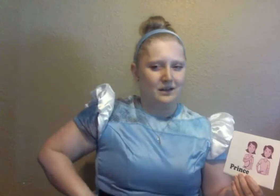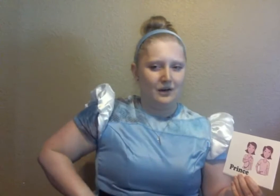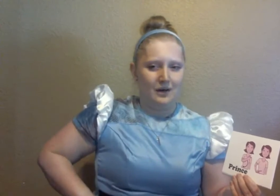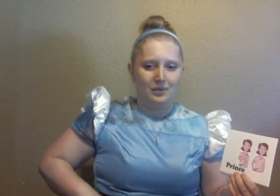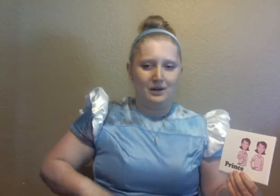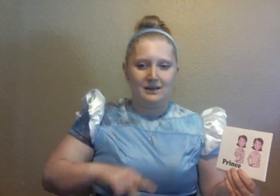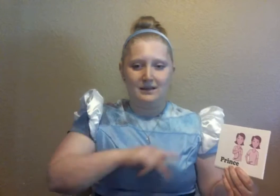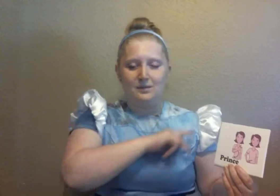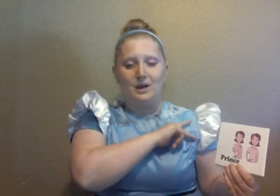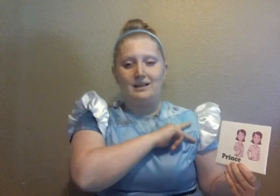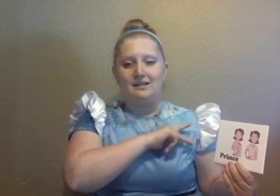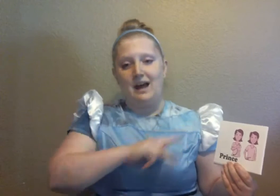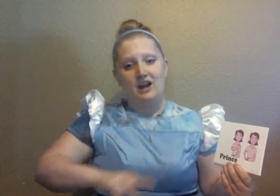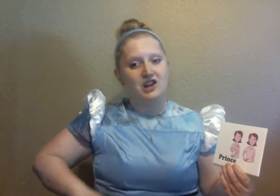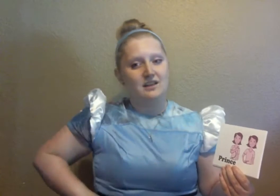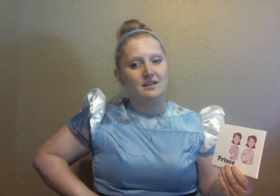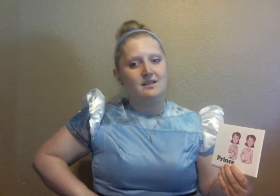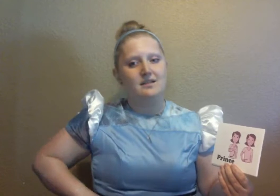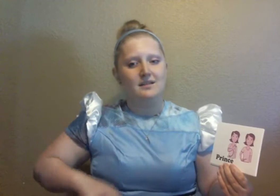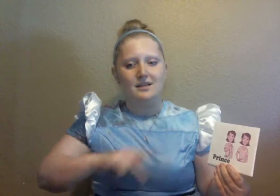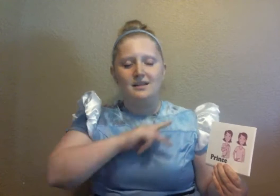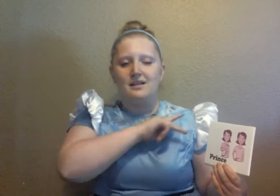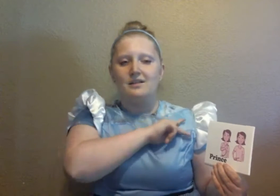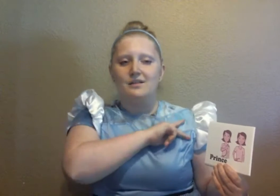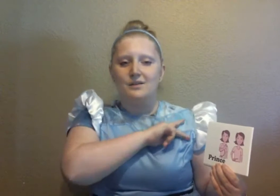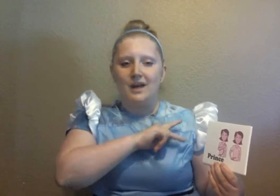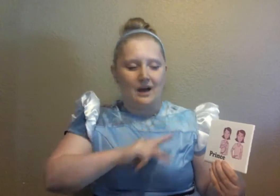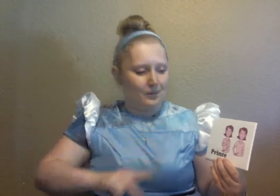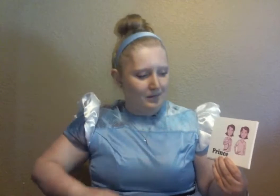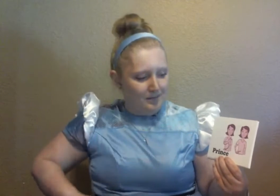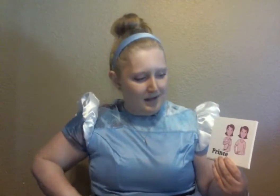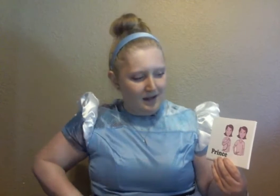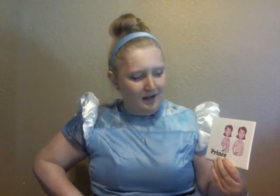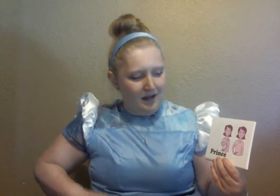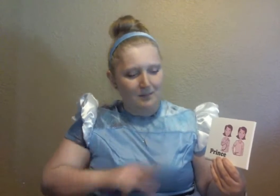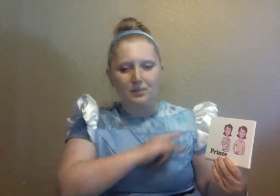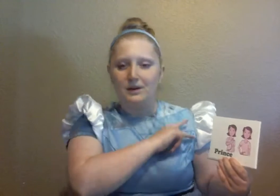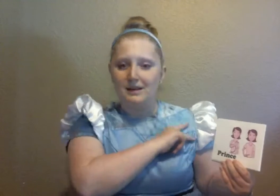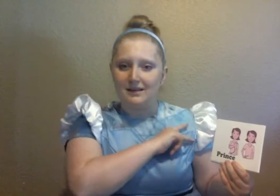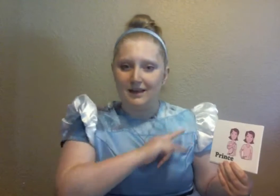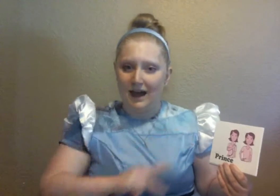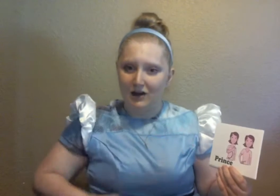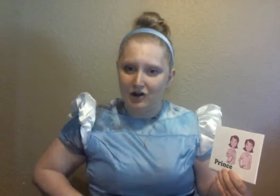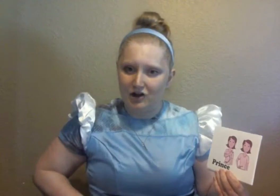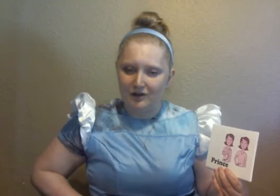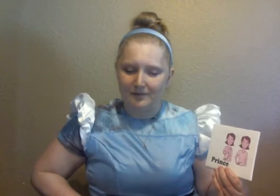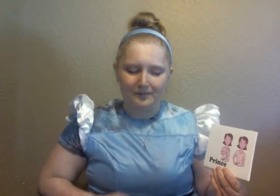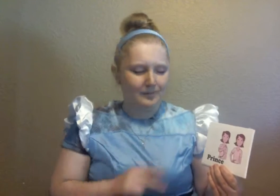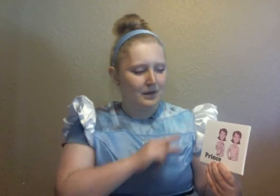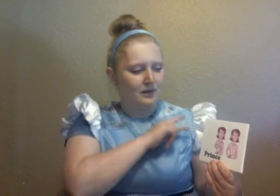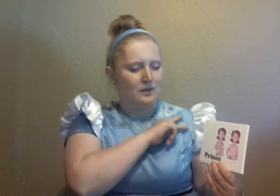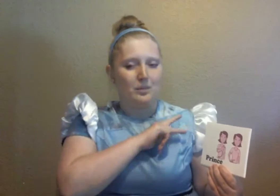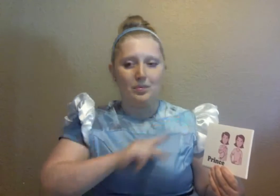know how princes wear sashes? So that would be a prince sash. So